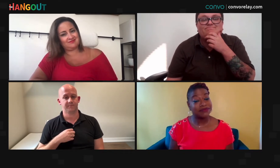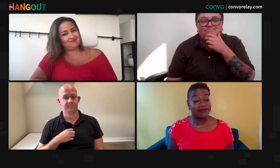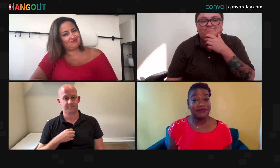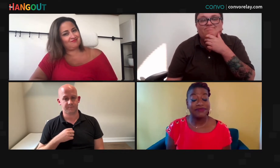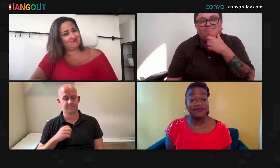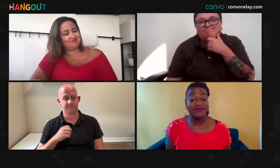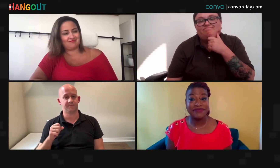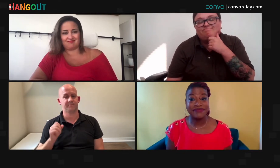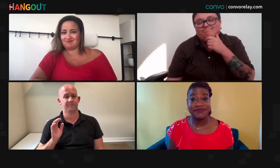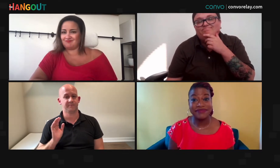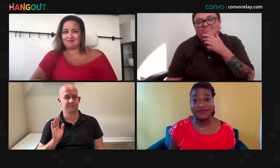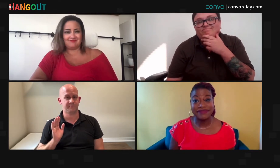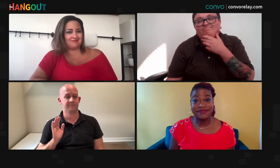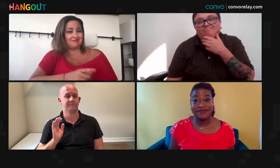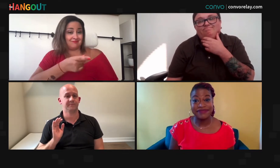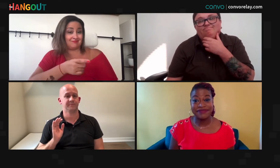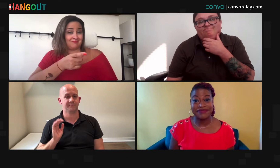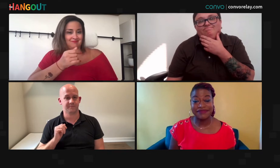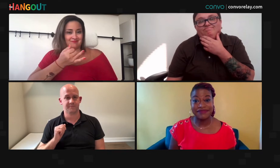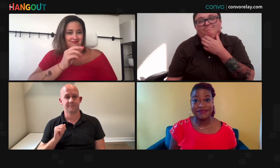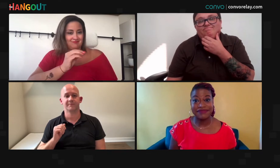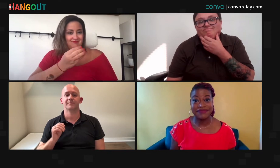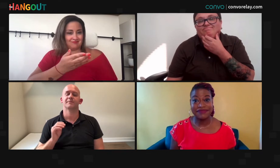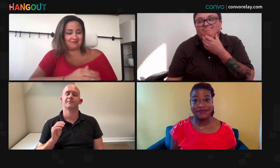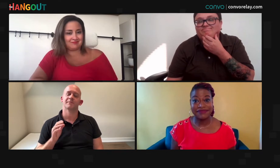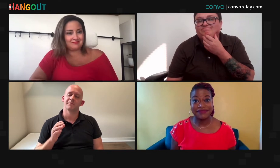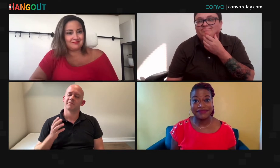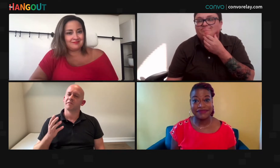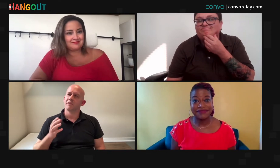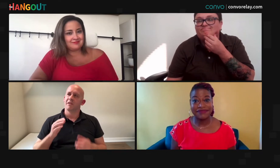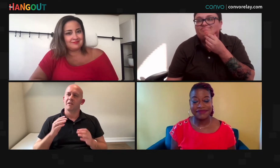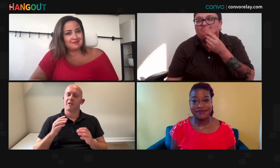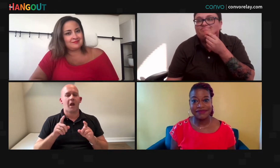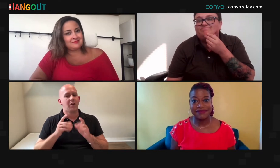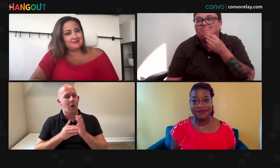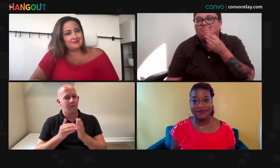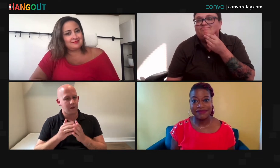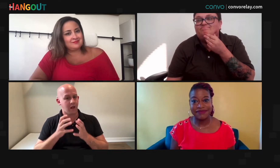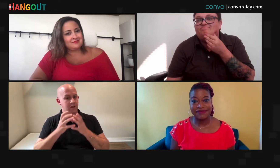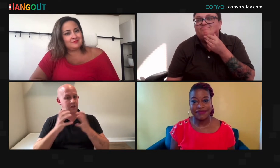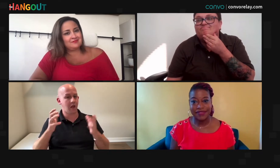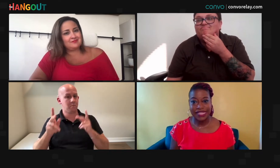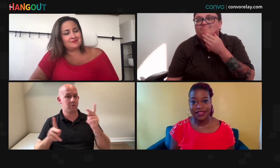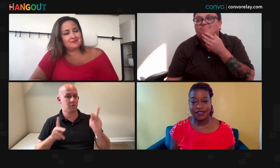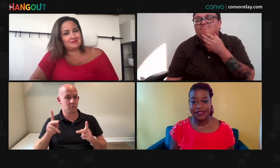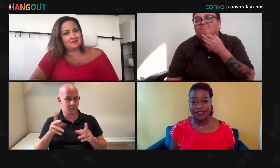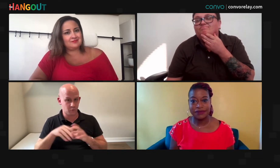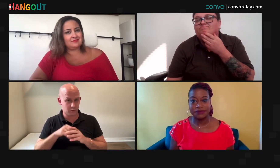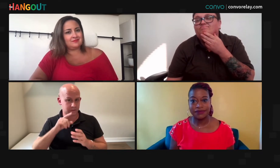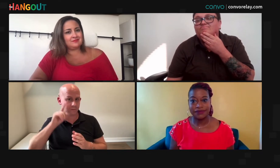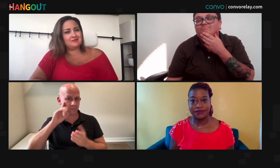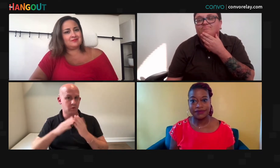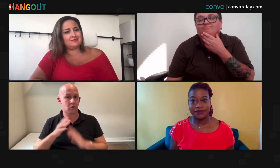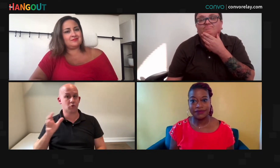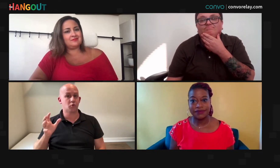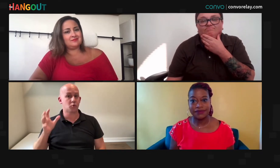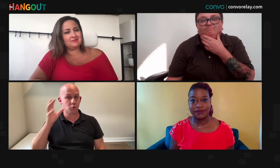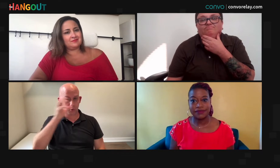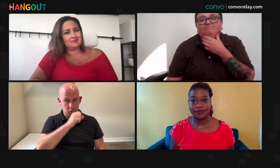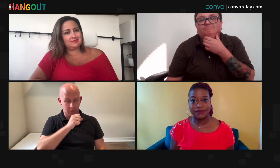they understand and I understand where they're coming from. So yes, I do. And this is Jerome. Oftentimes, there are a